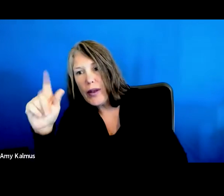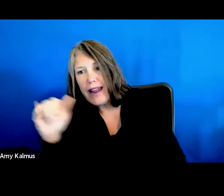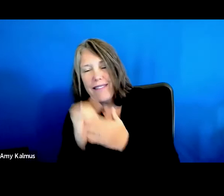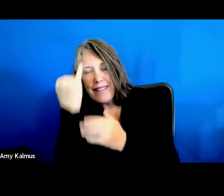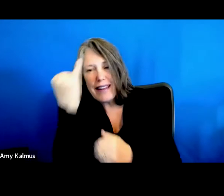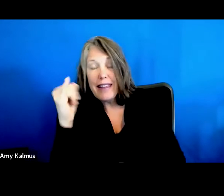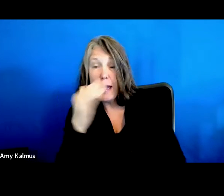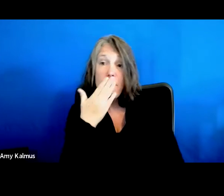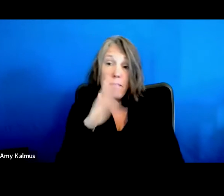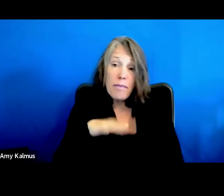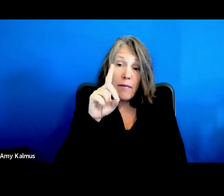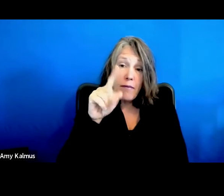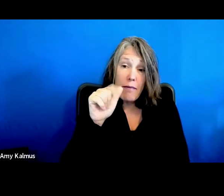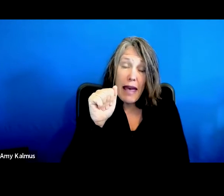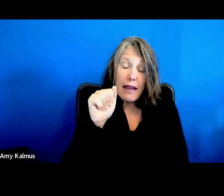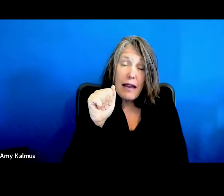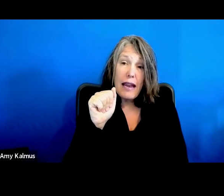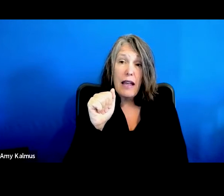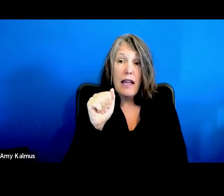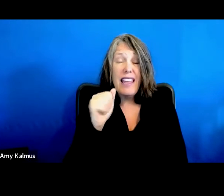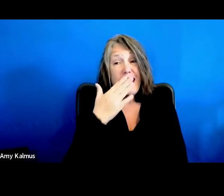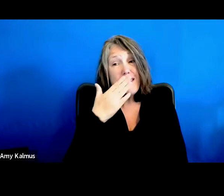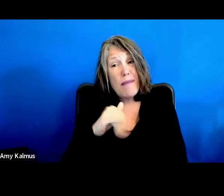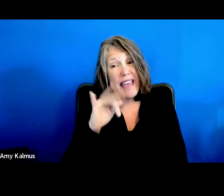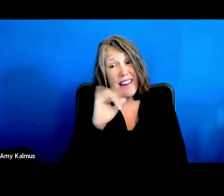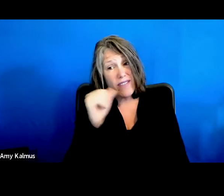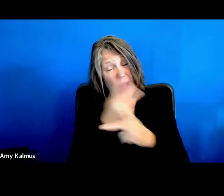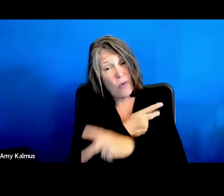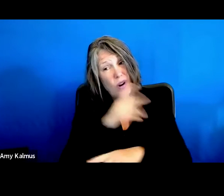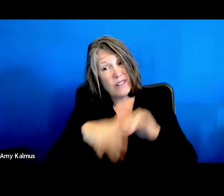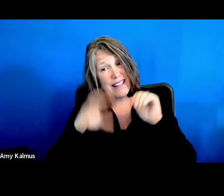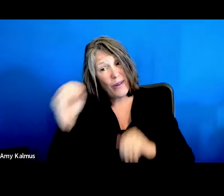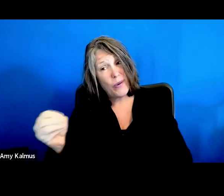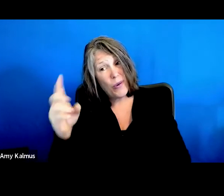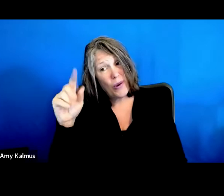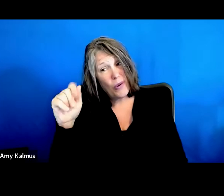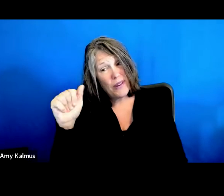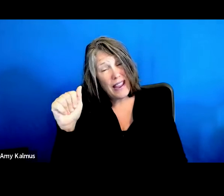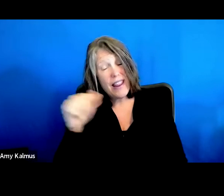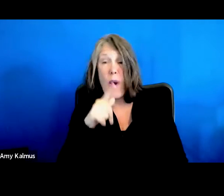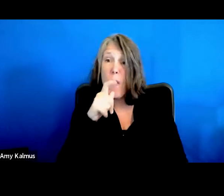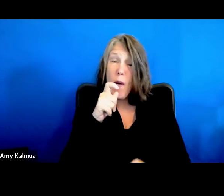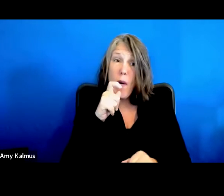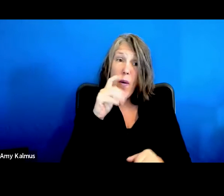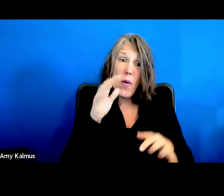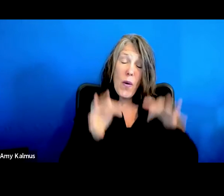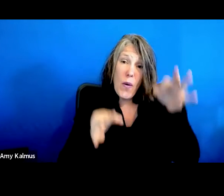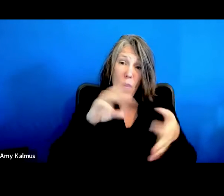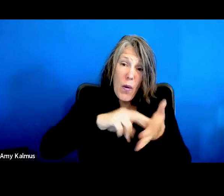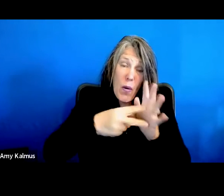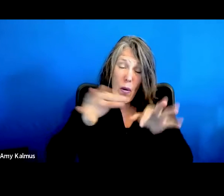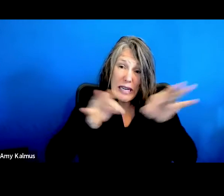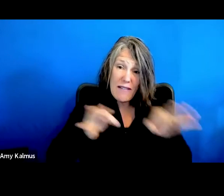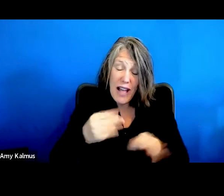Bad data is just as bad, if maybe not worse, than no data. Who gets to define what good